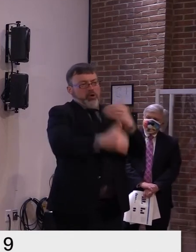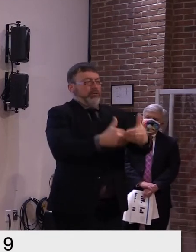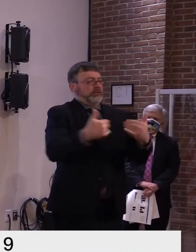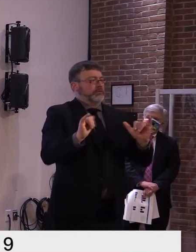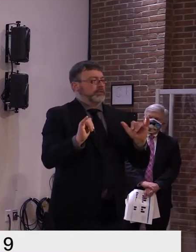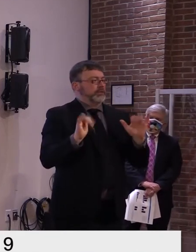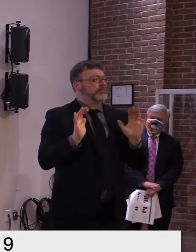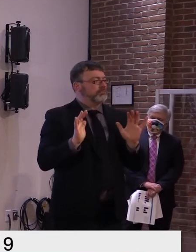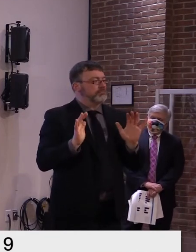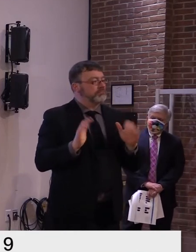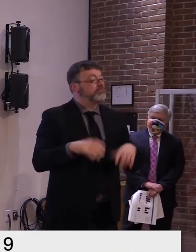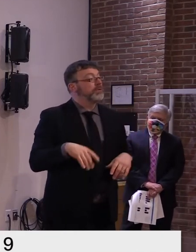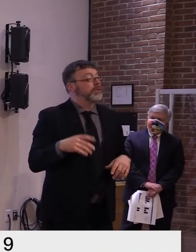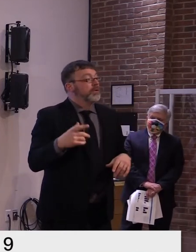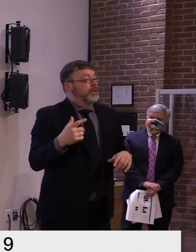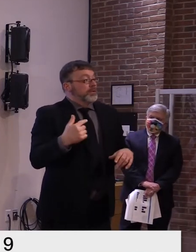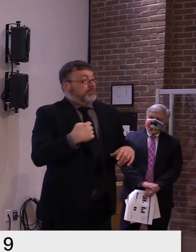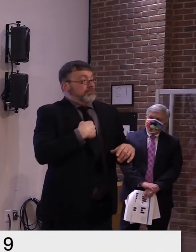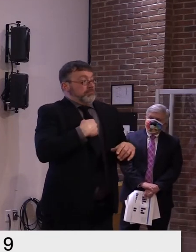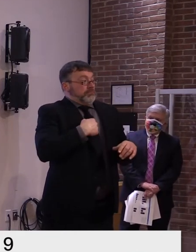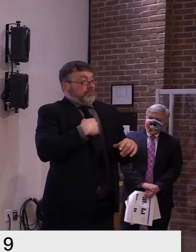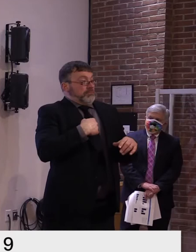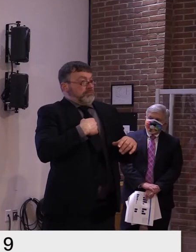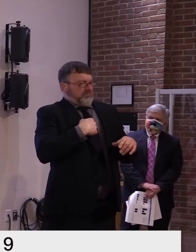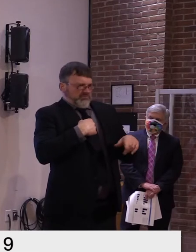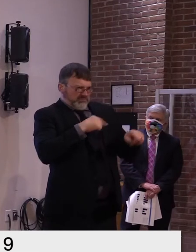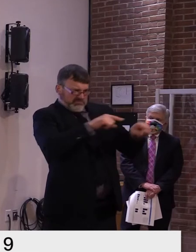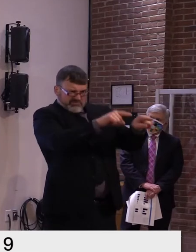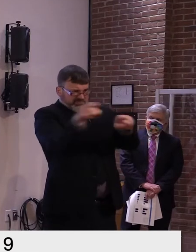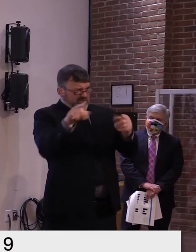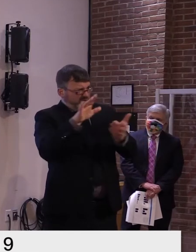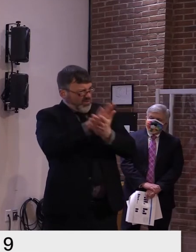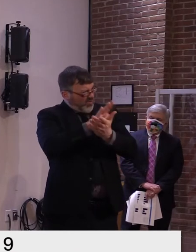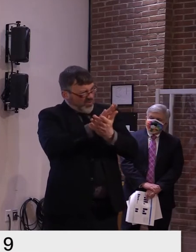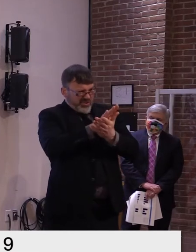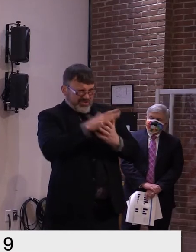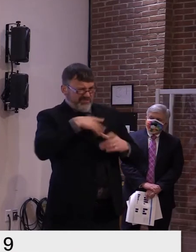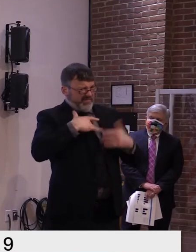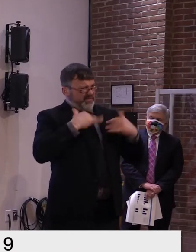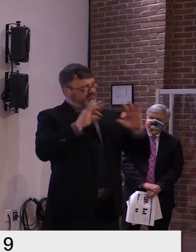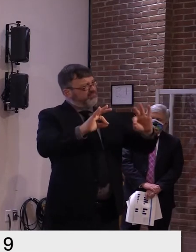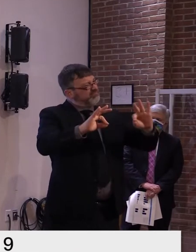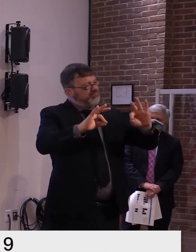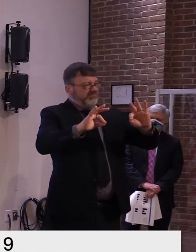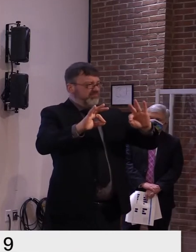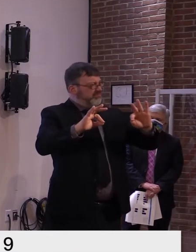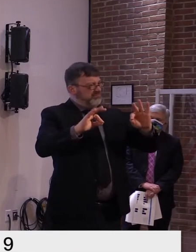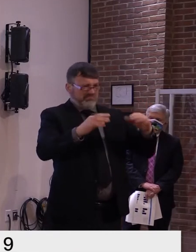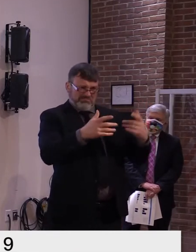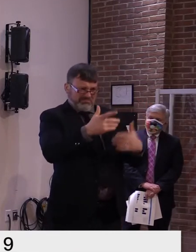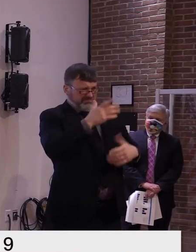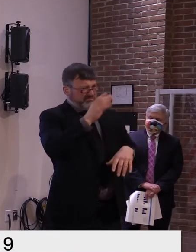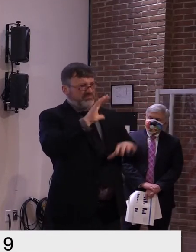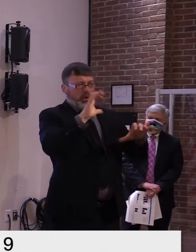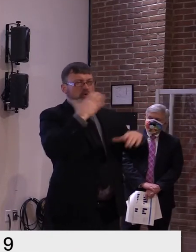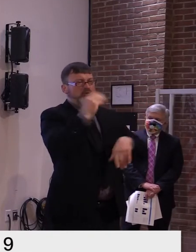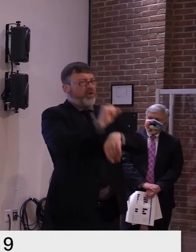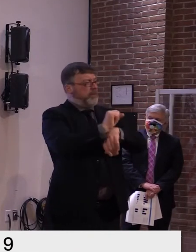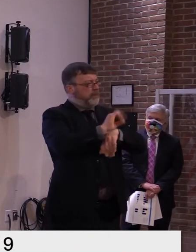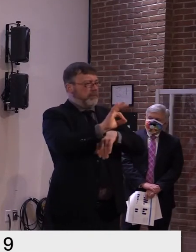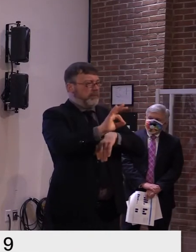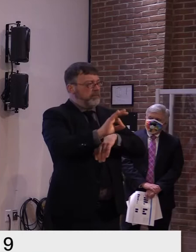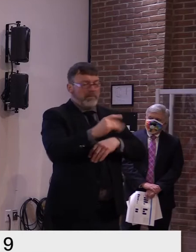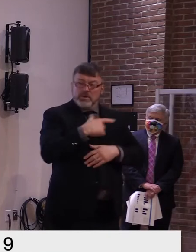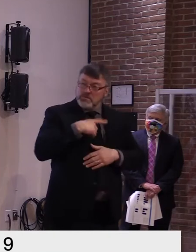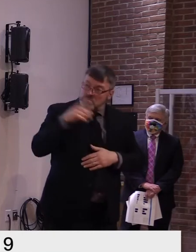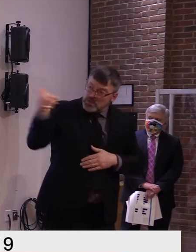on the schools because they continue to enjoy really, I think, good progress. I'll let Secretary French talk